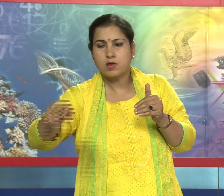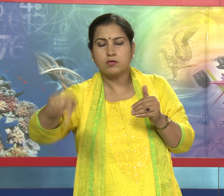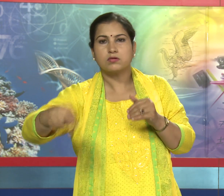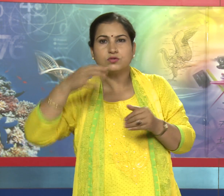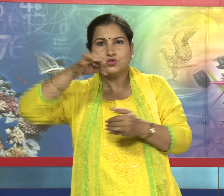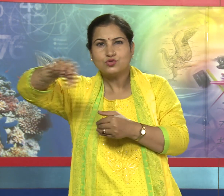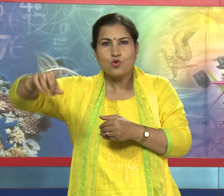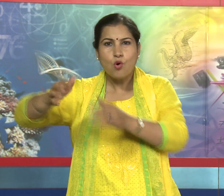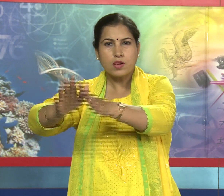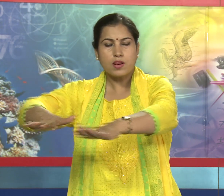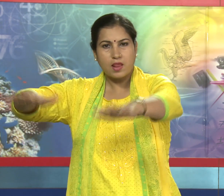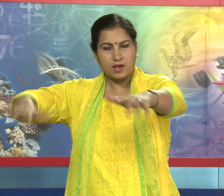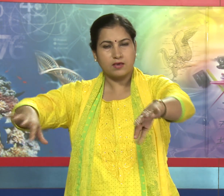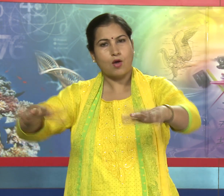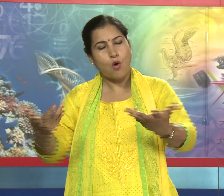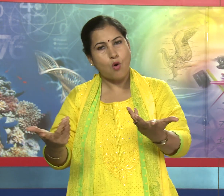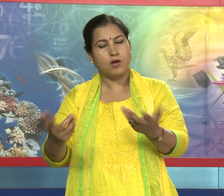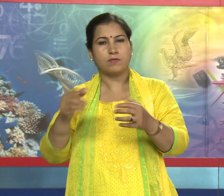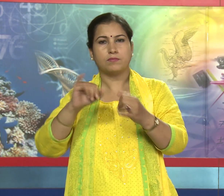sand and disappear.